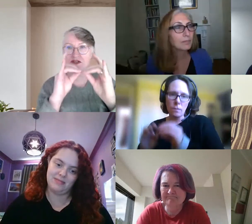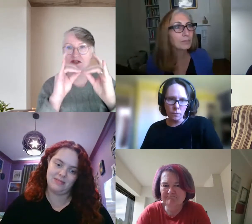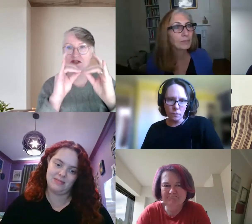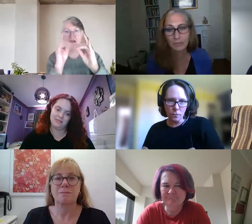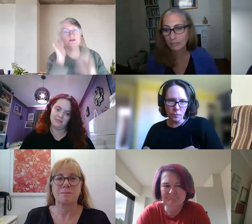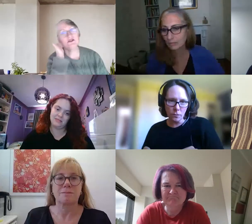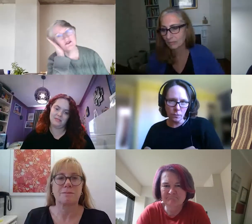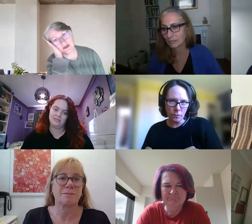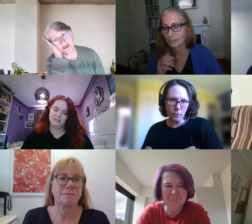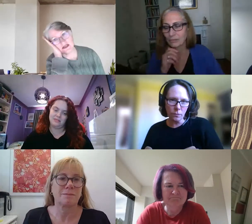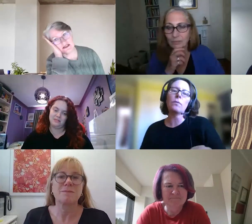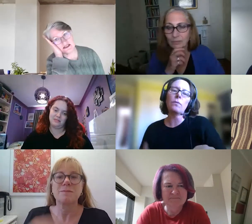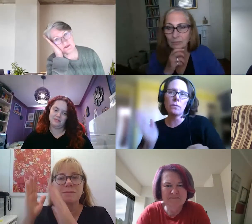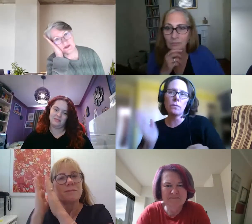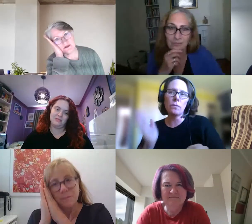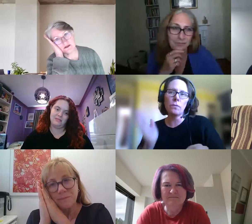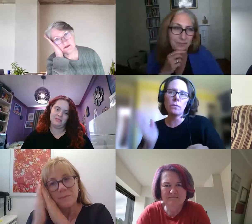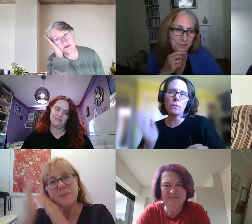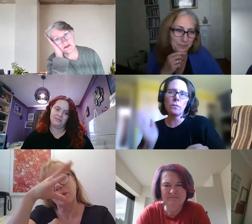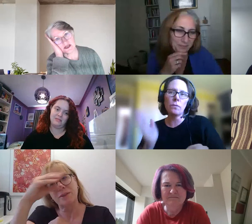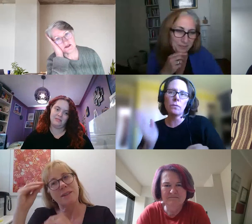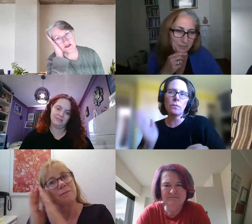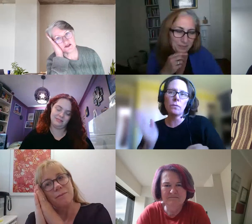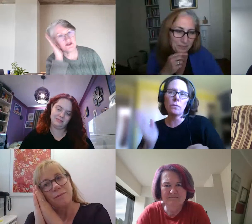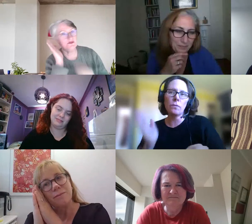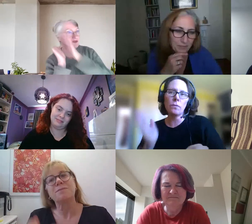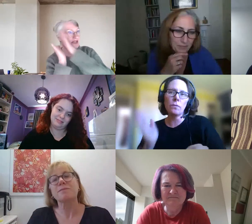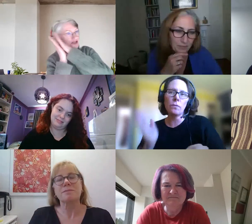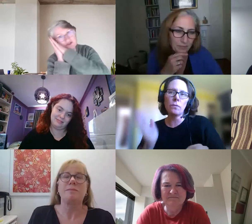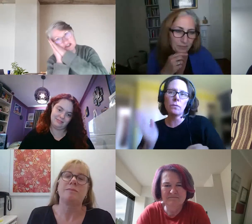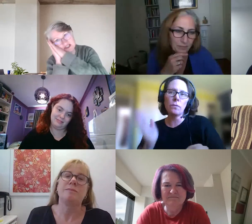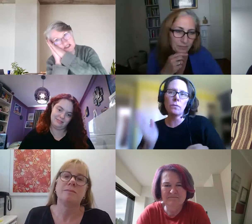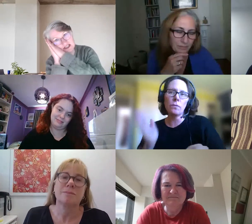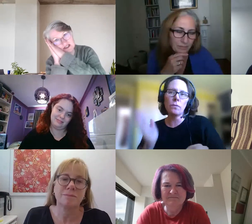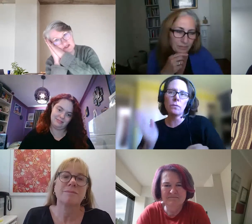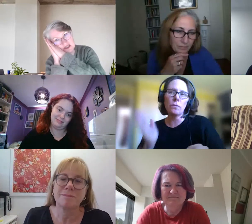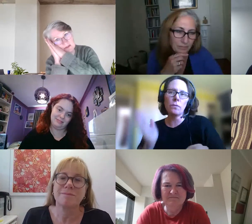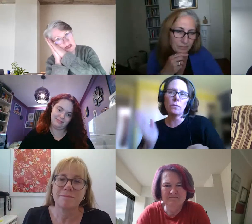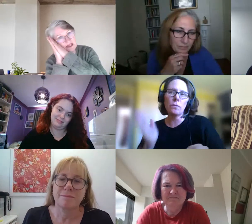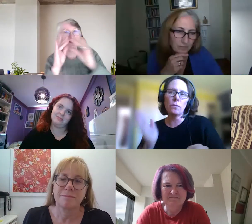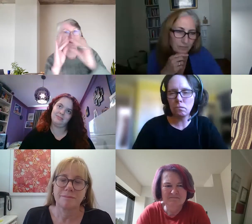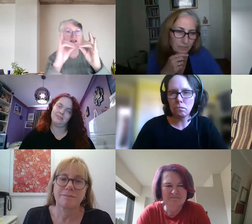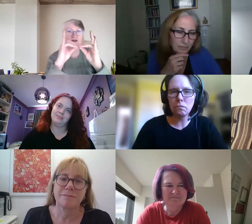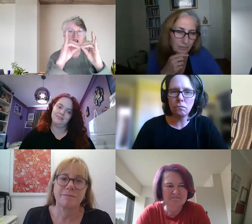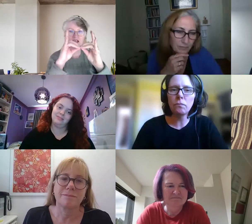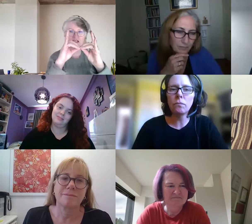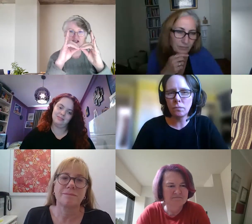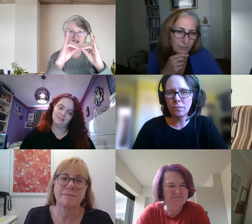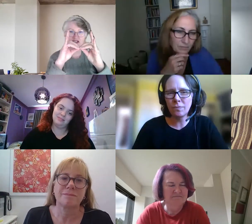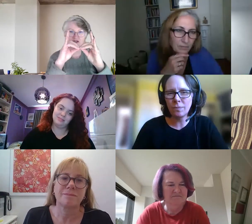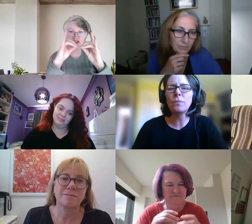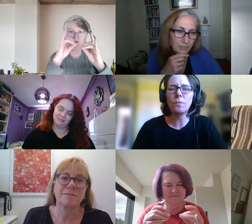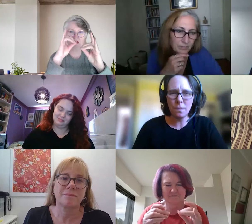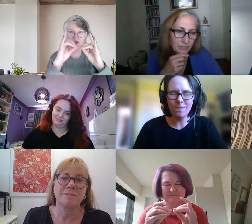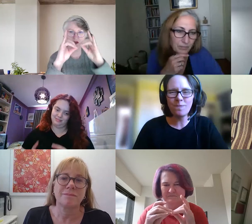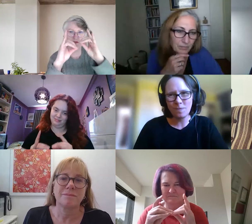do bed like that, just do bed like this one. We do natural gestures, take us straight to bed, because this looks like a